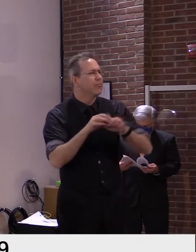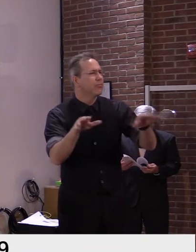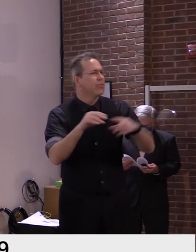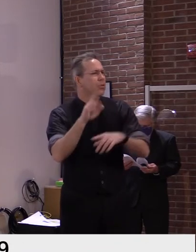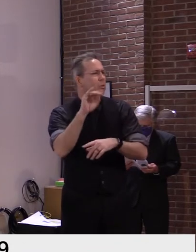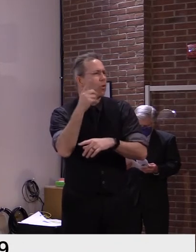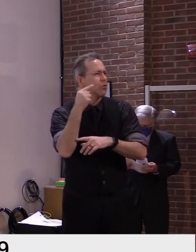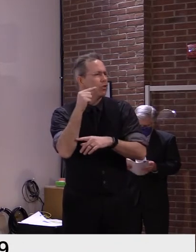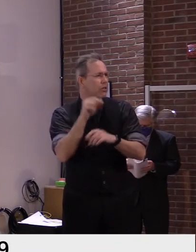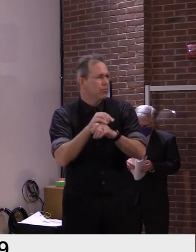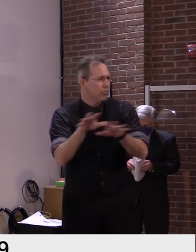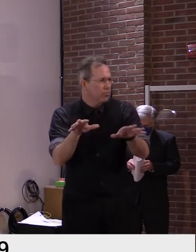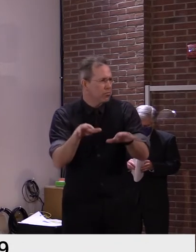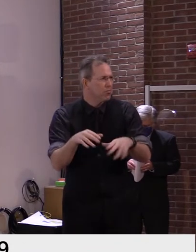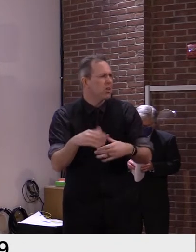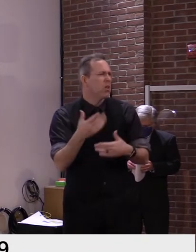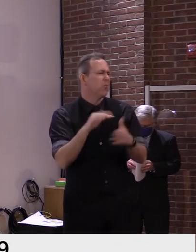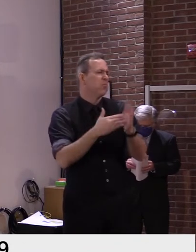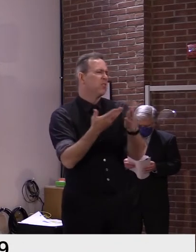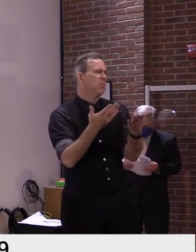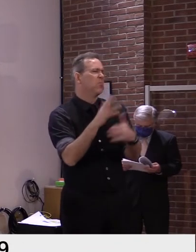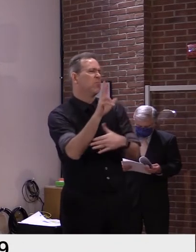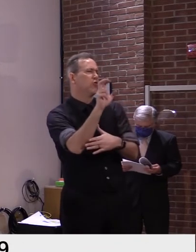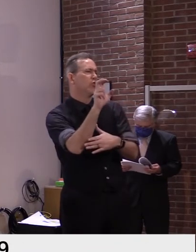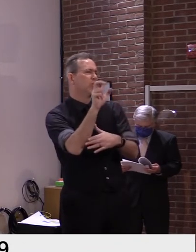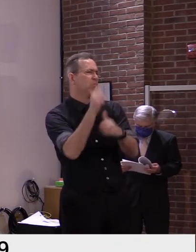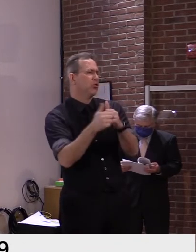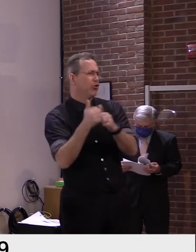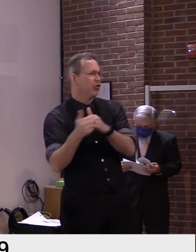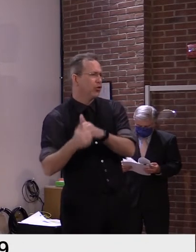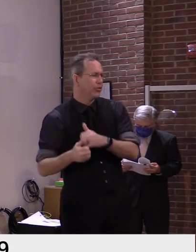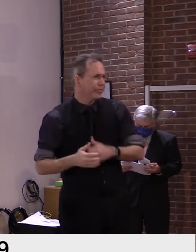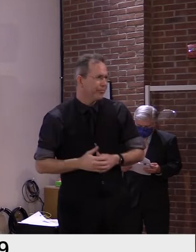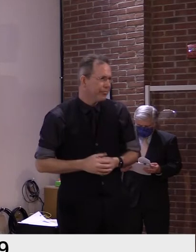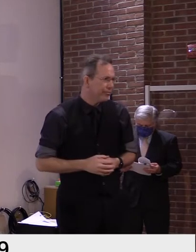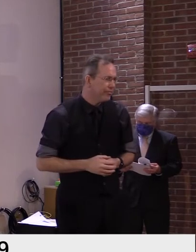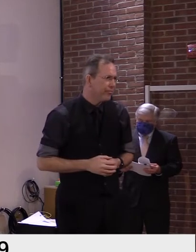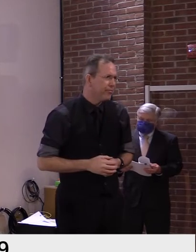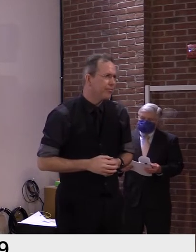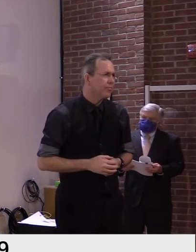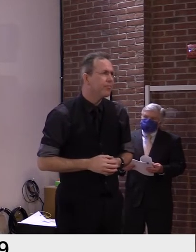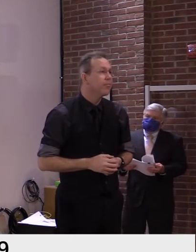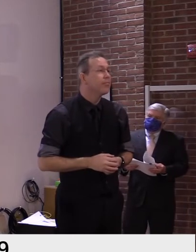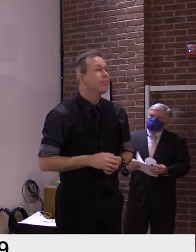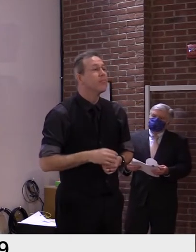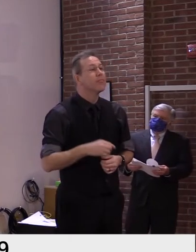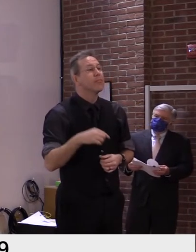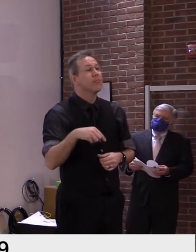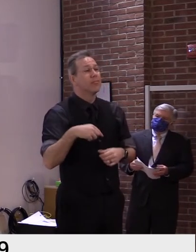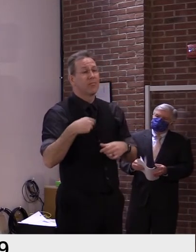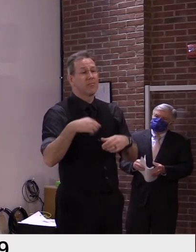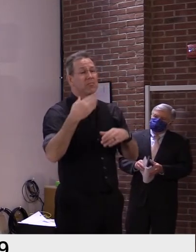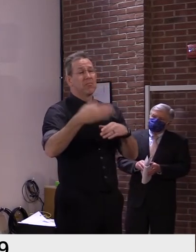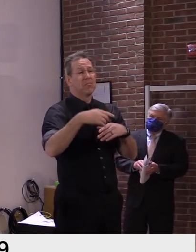for Vermont. By the end of March, they expect to deliver